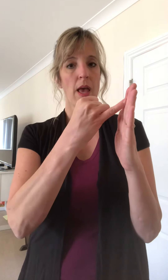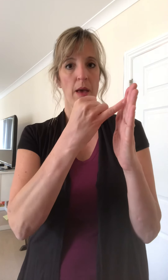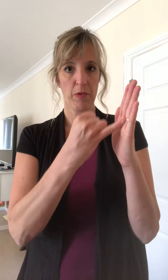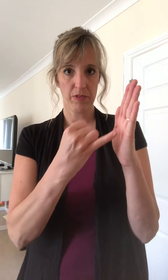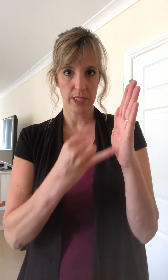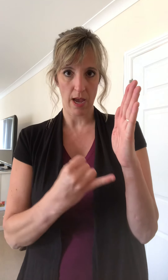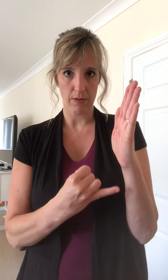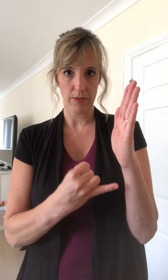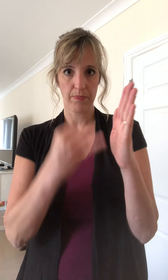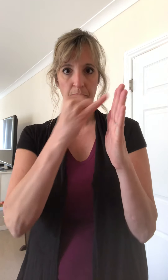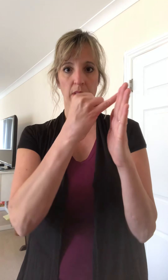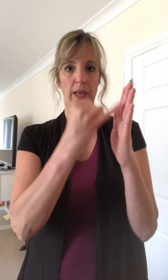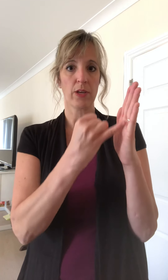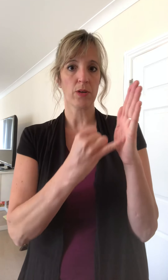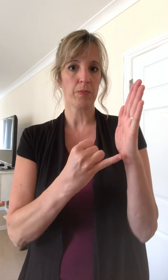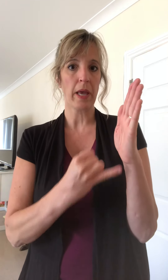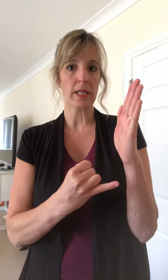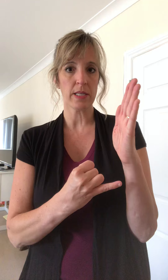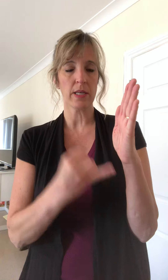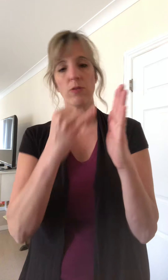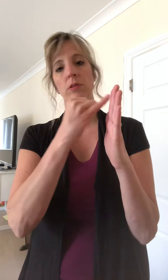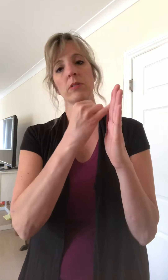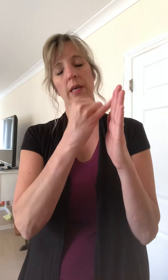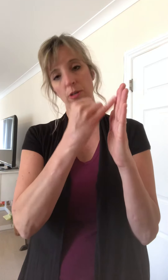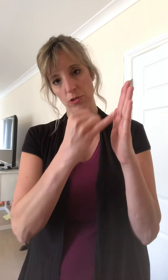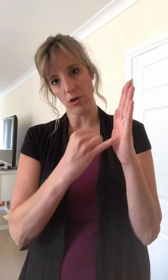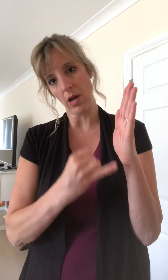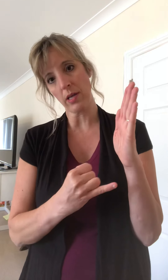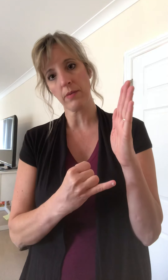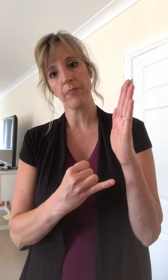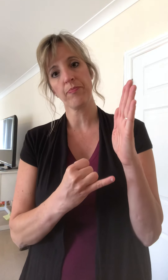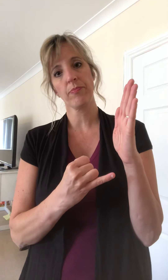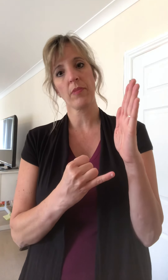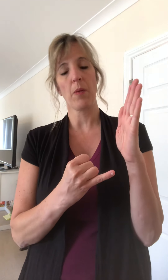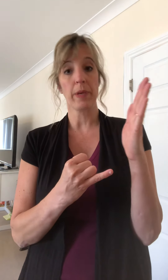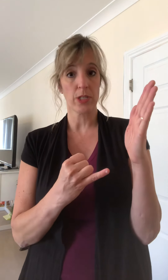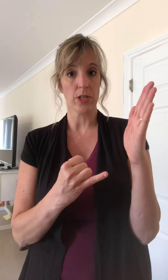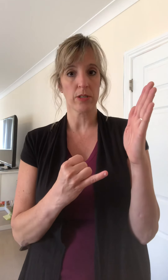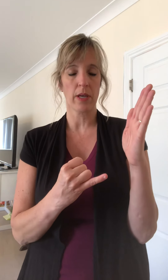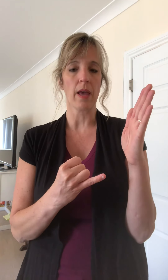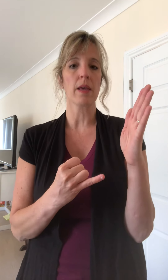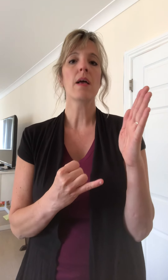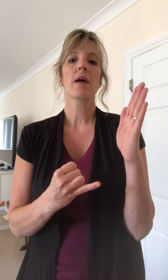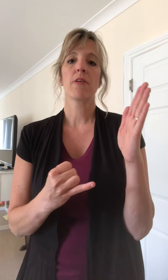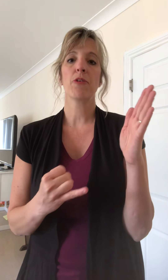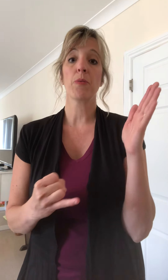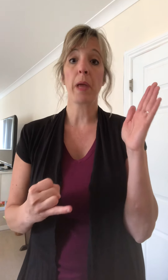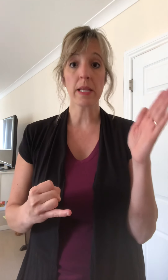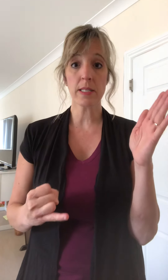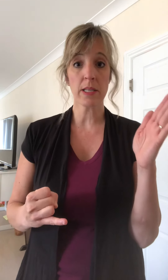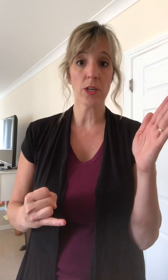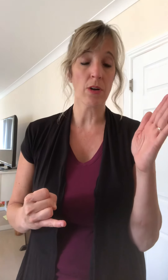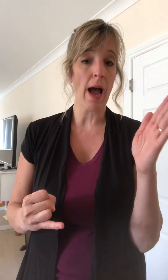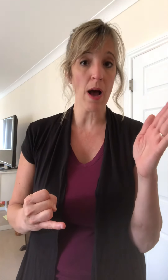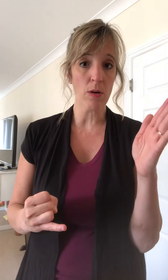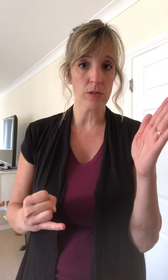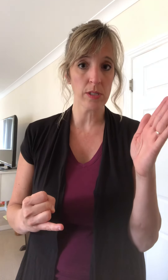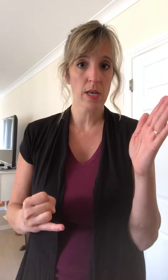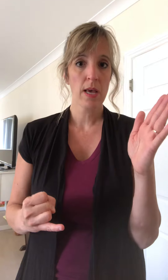and move it down like you're painting or like you're drawing a picture, okay? If you're painting your house,